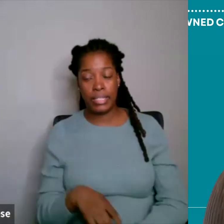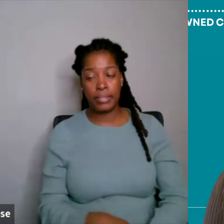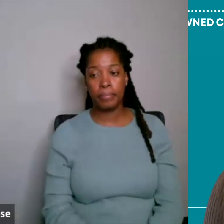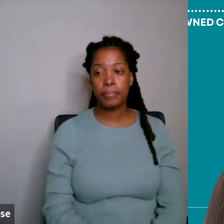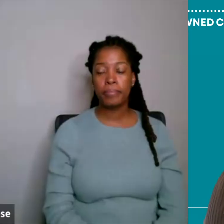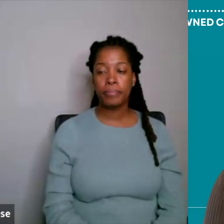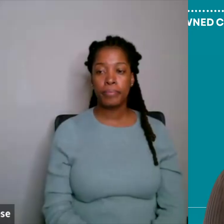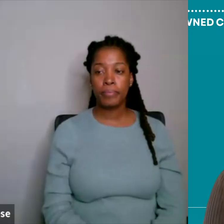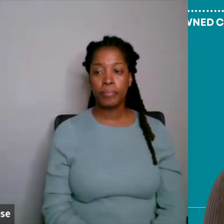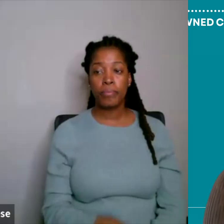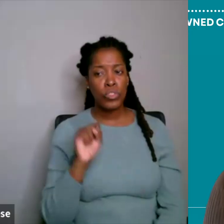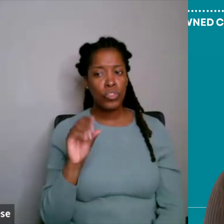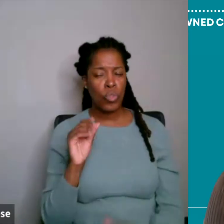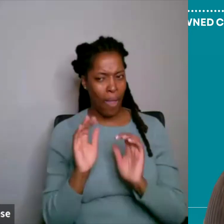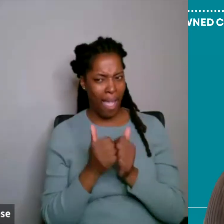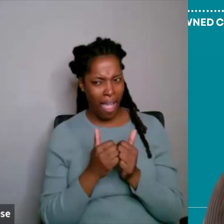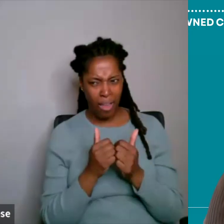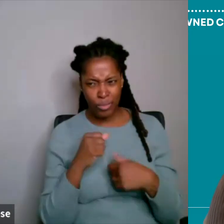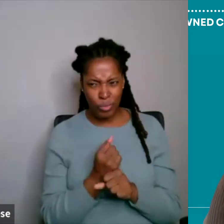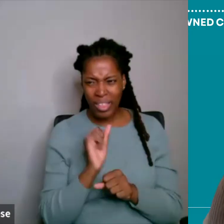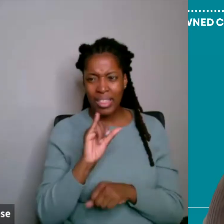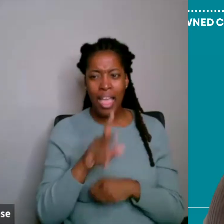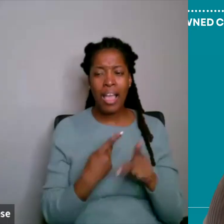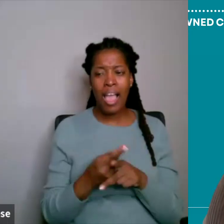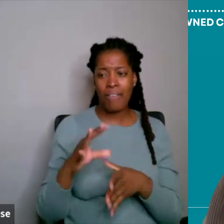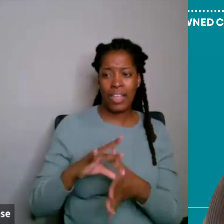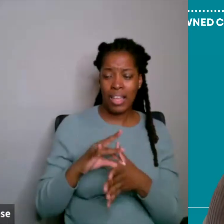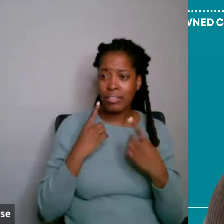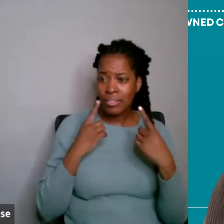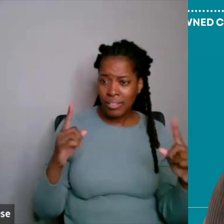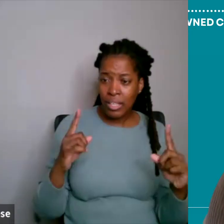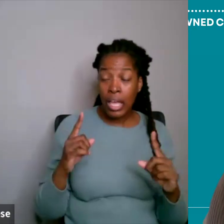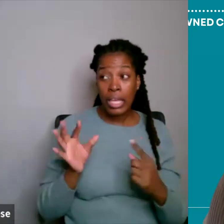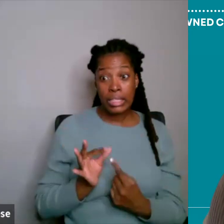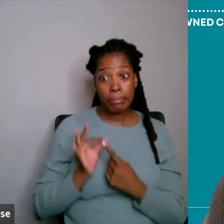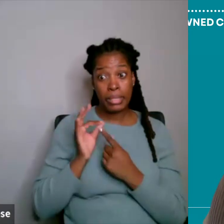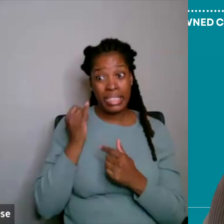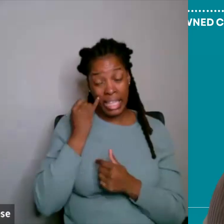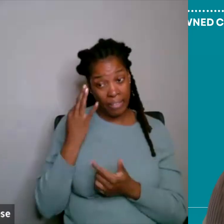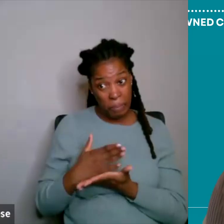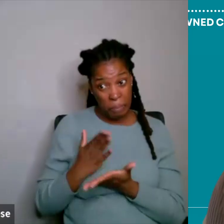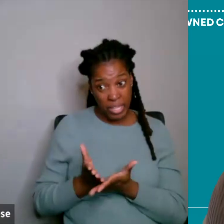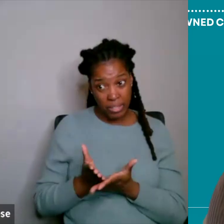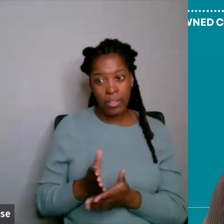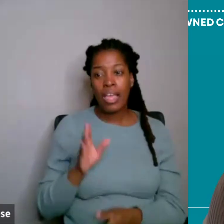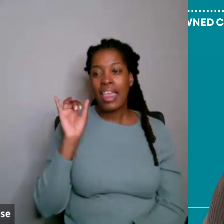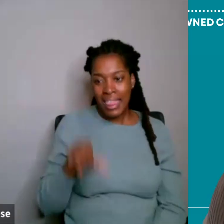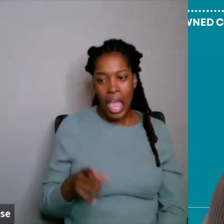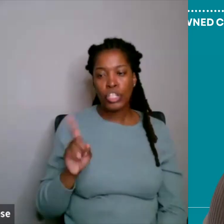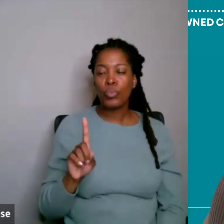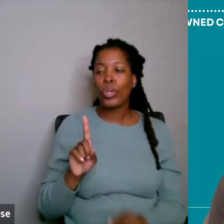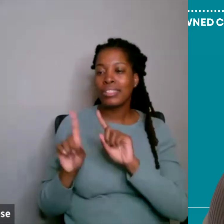So, how do you create this kind of content efficiently, especially on a budget? That's where tools like Canva come in.